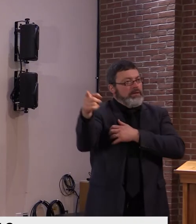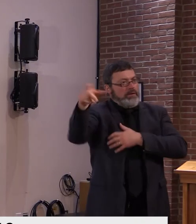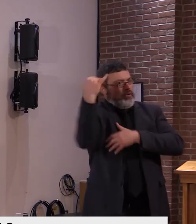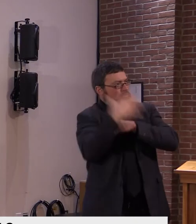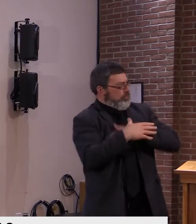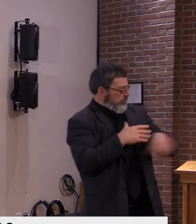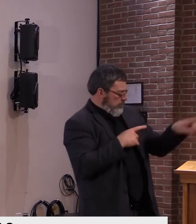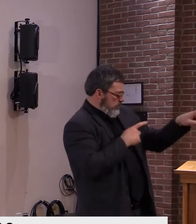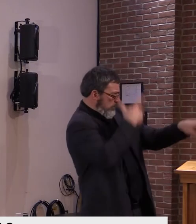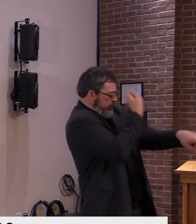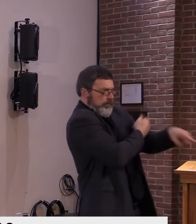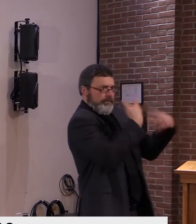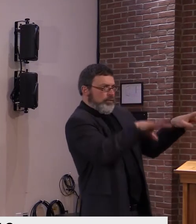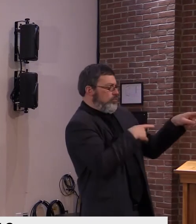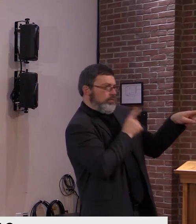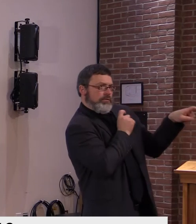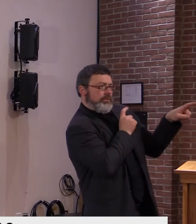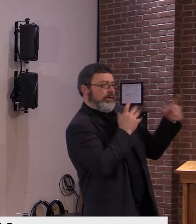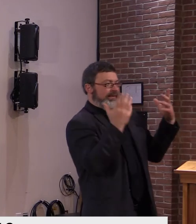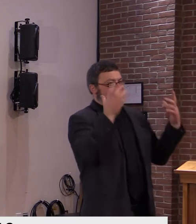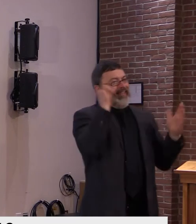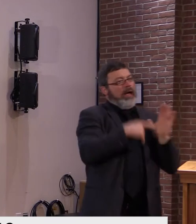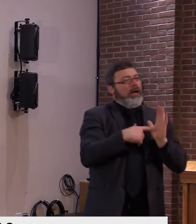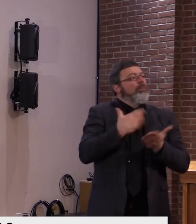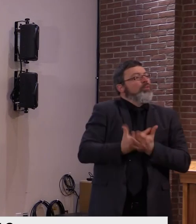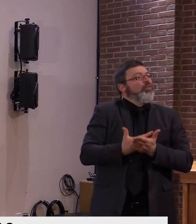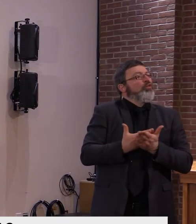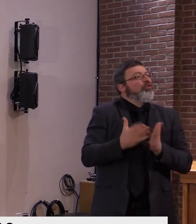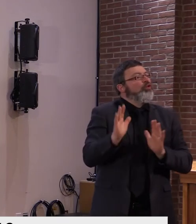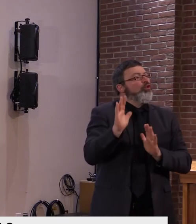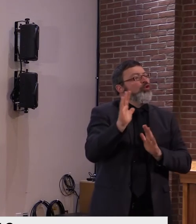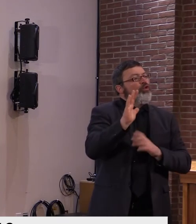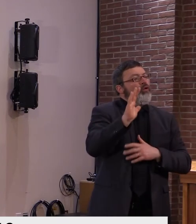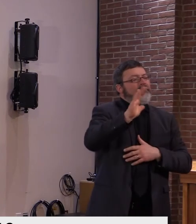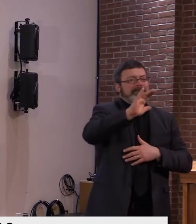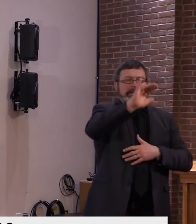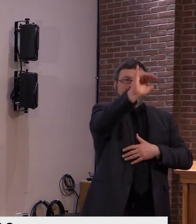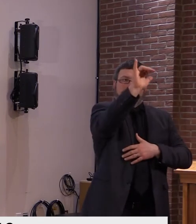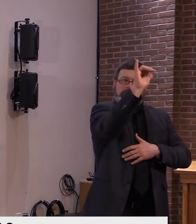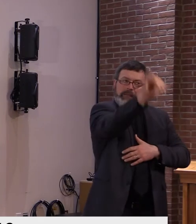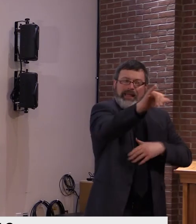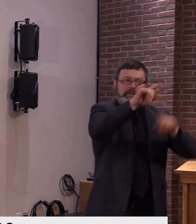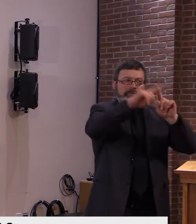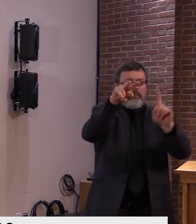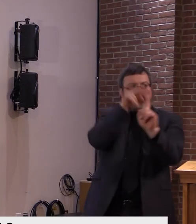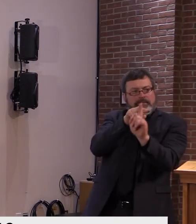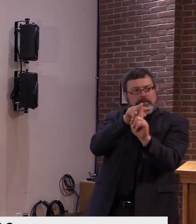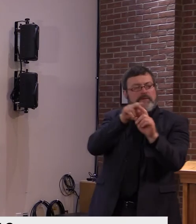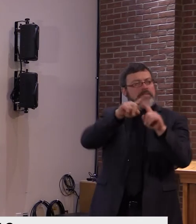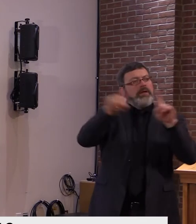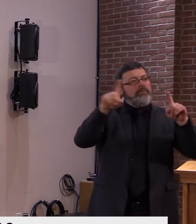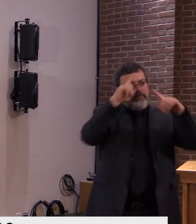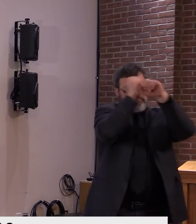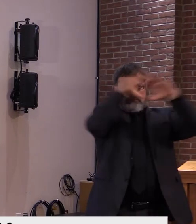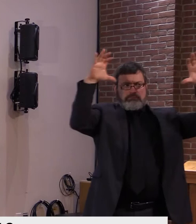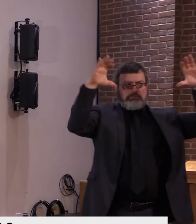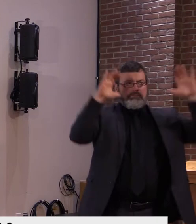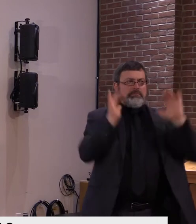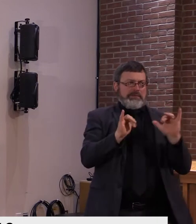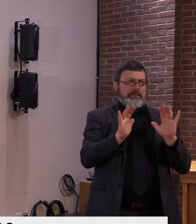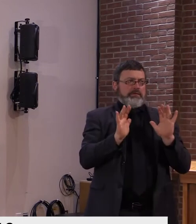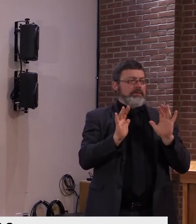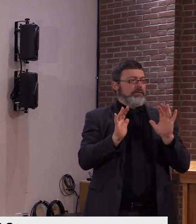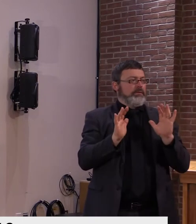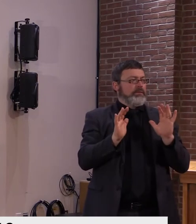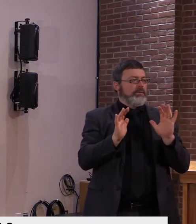level of an exercise when it comes to the policies that governments would actually put